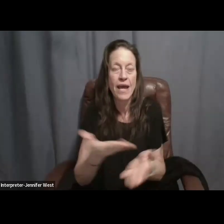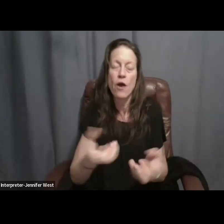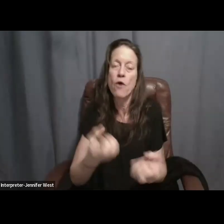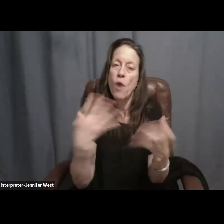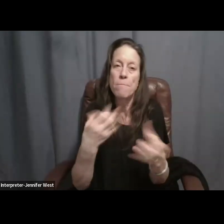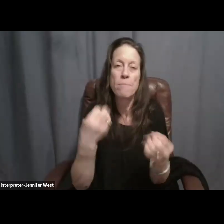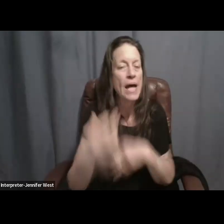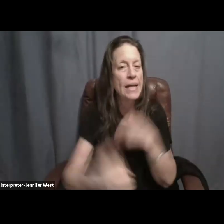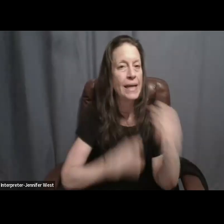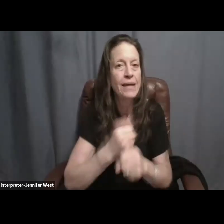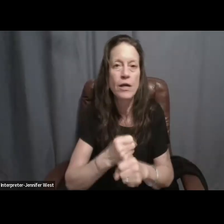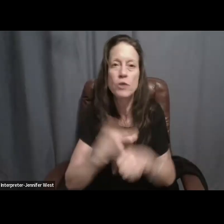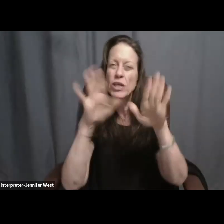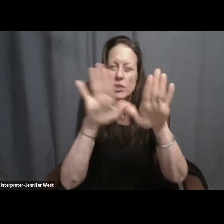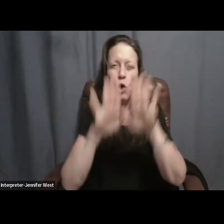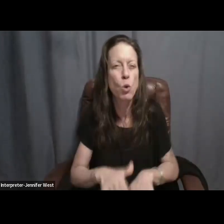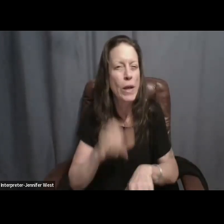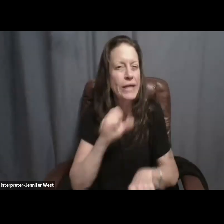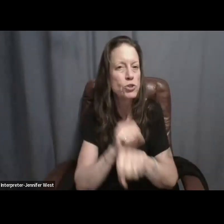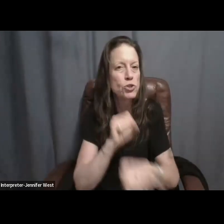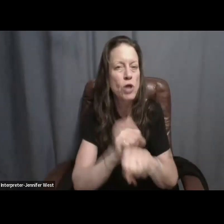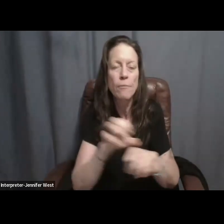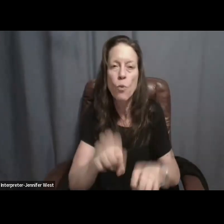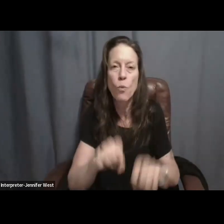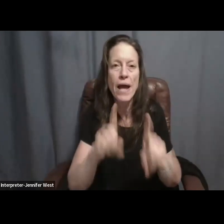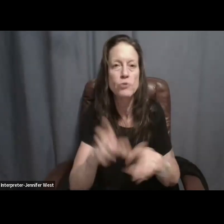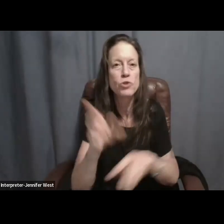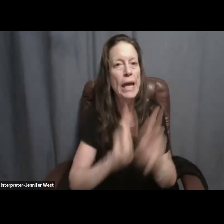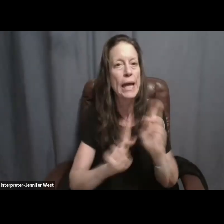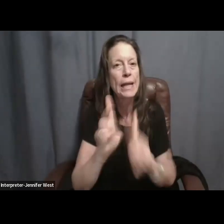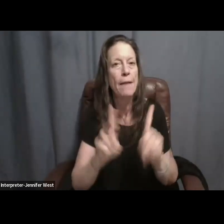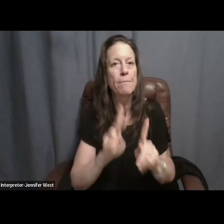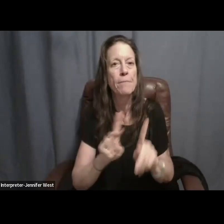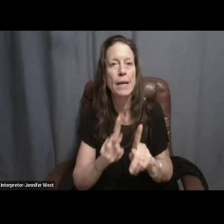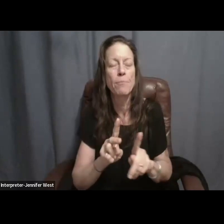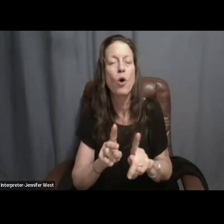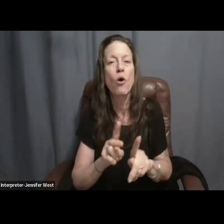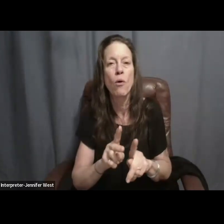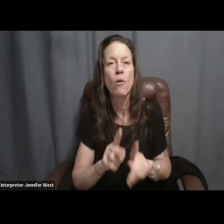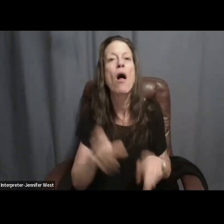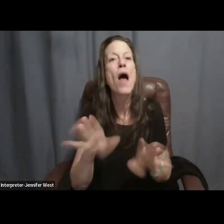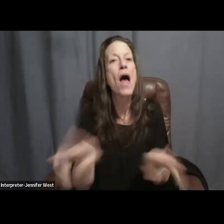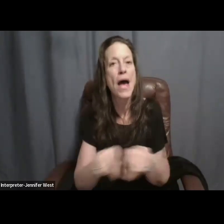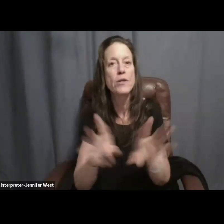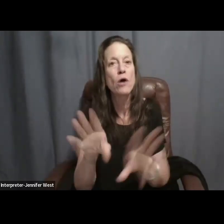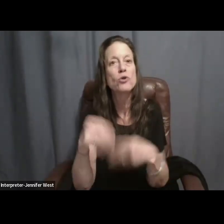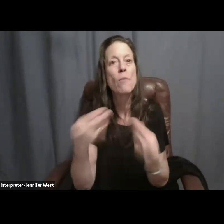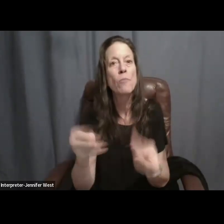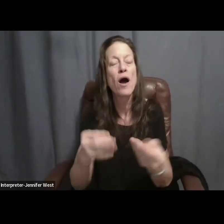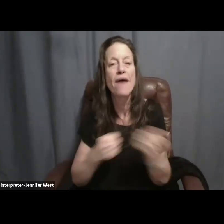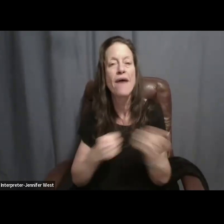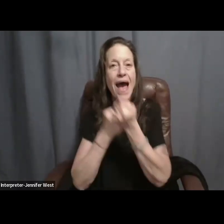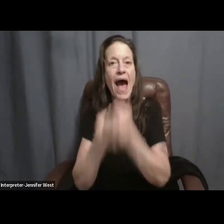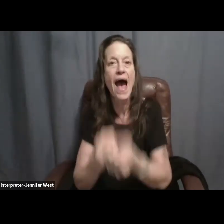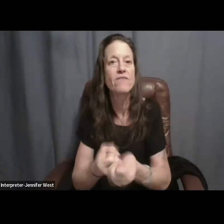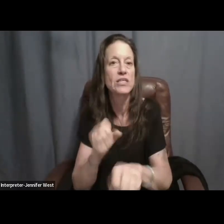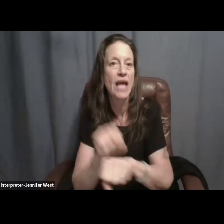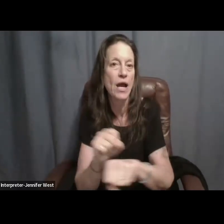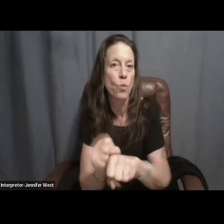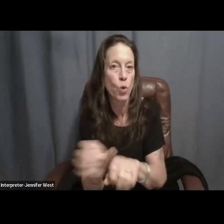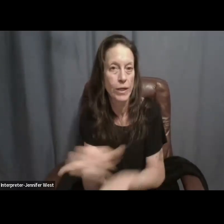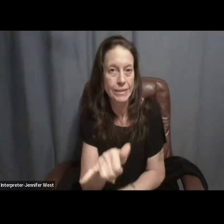a tremendous job with educating people, and also provides some advocacy work as well.